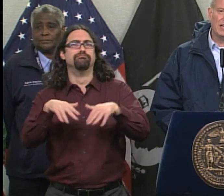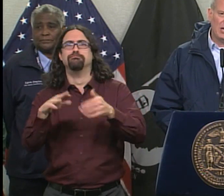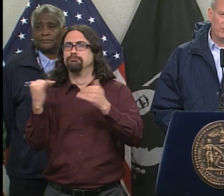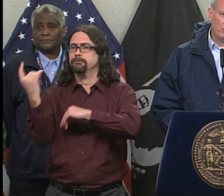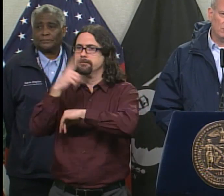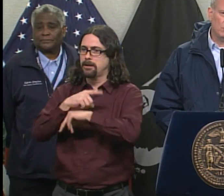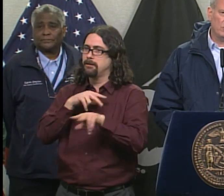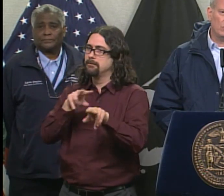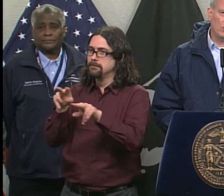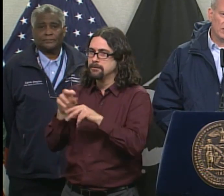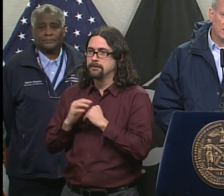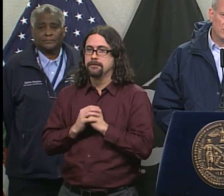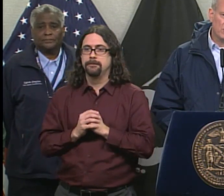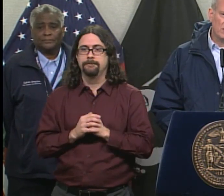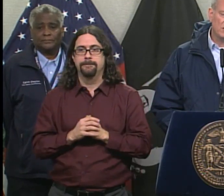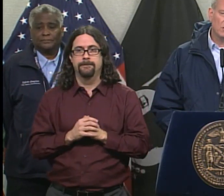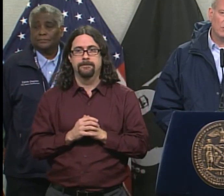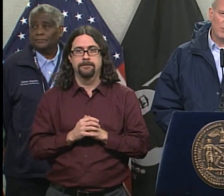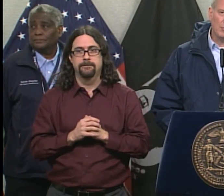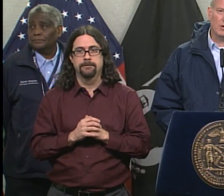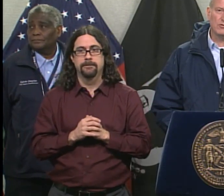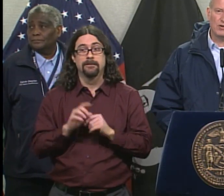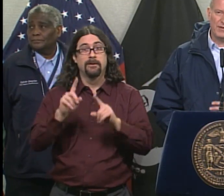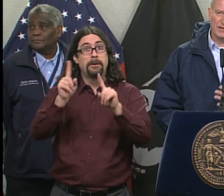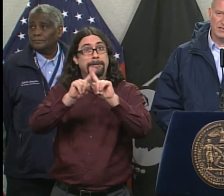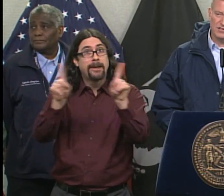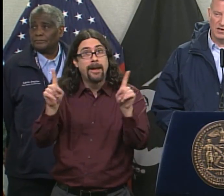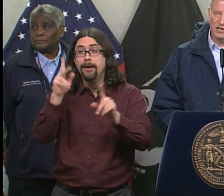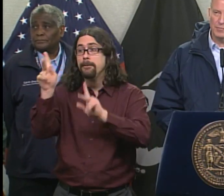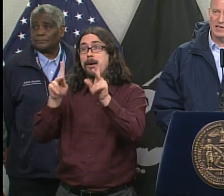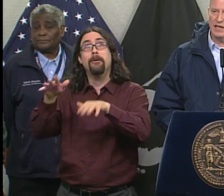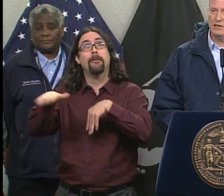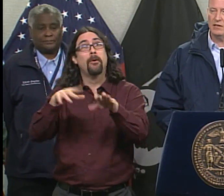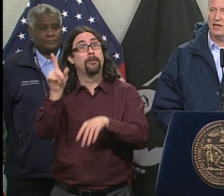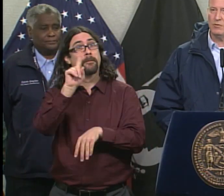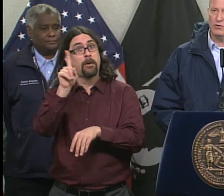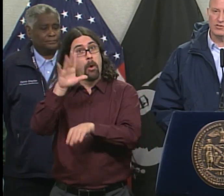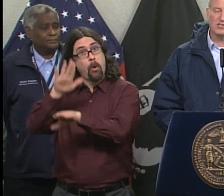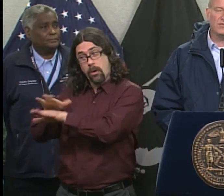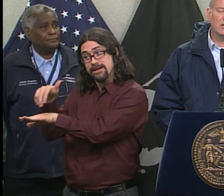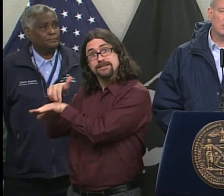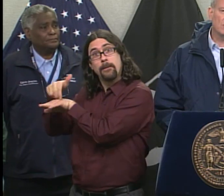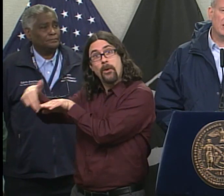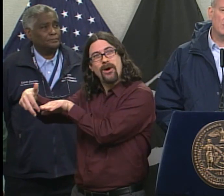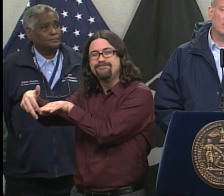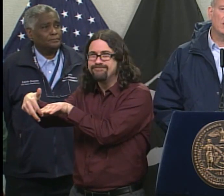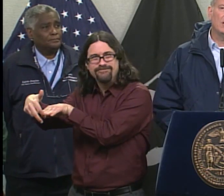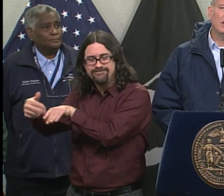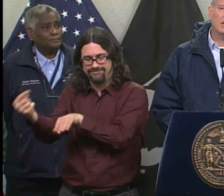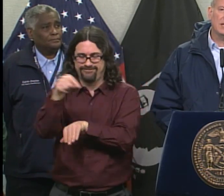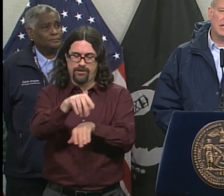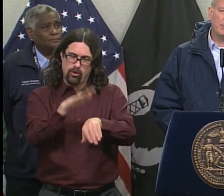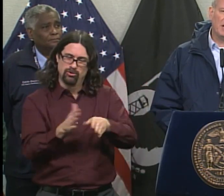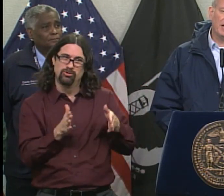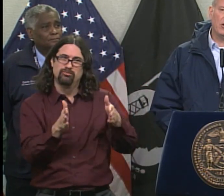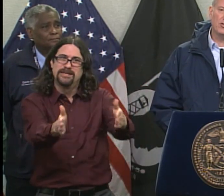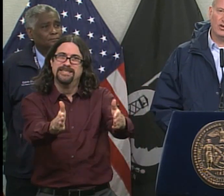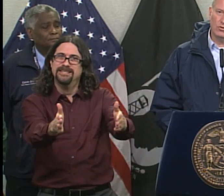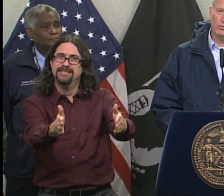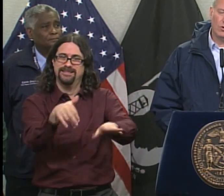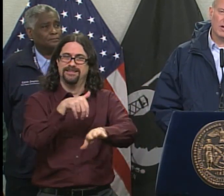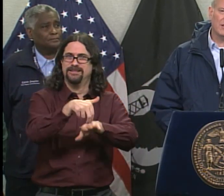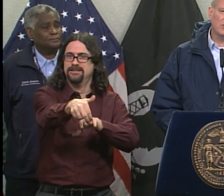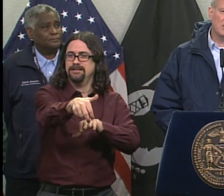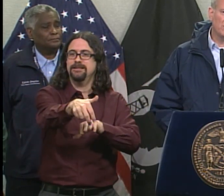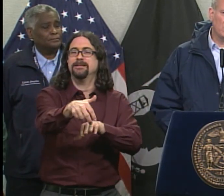very careful. When you're walking in the streets, remember, traffic is starting up again, a lot of emergency vehicles around. Keep an eye out.